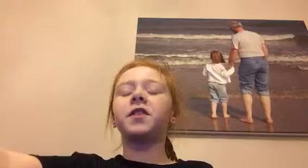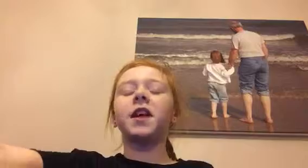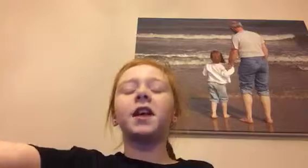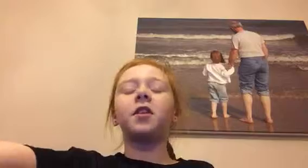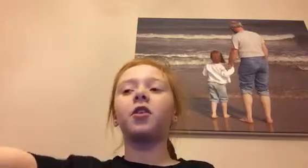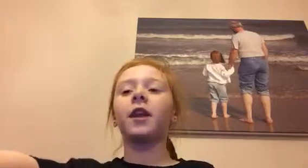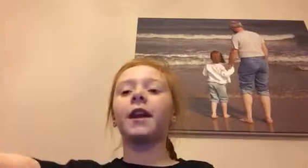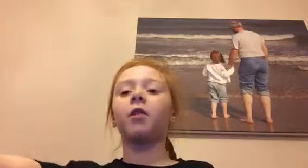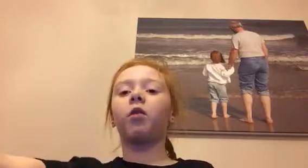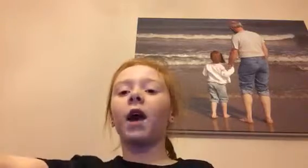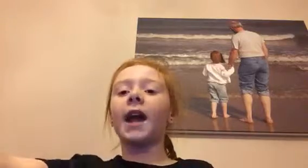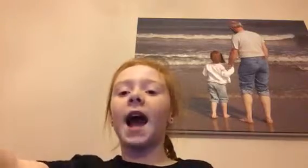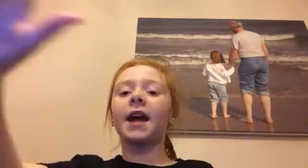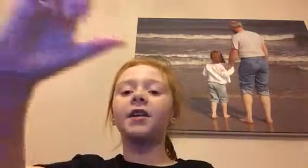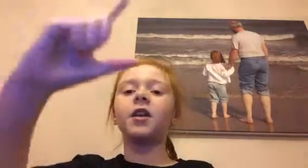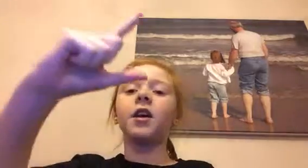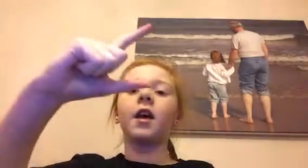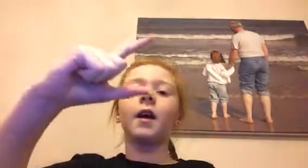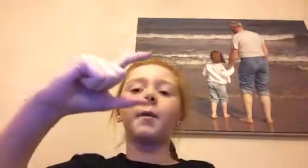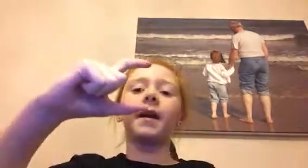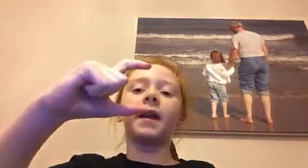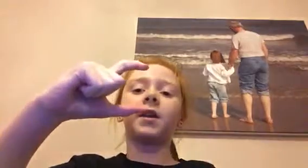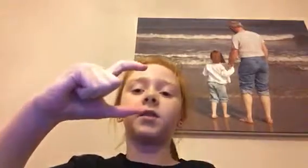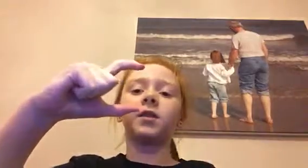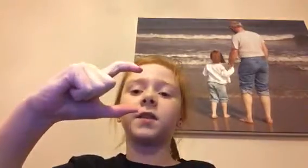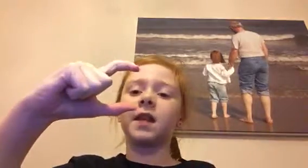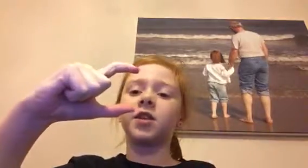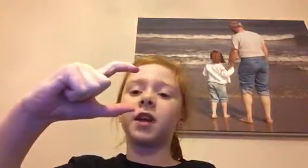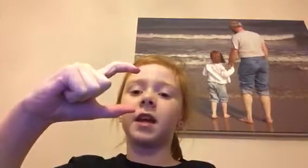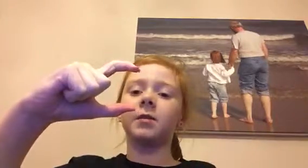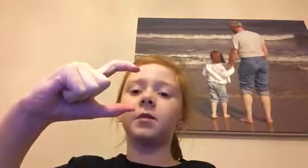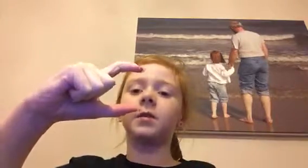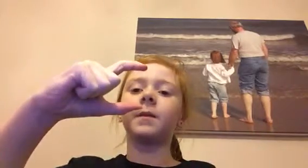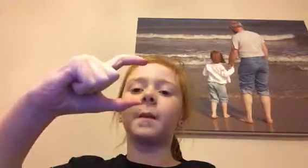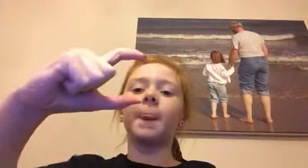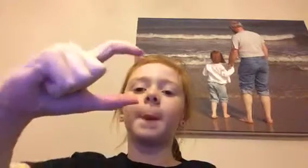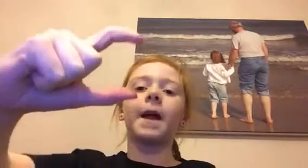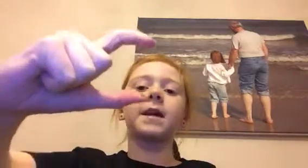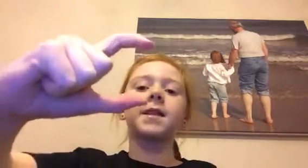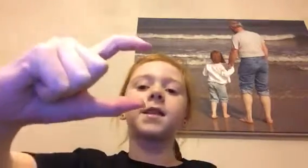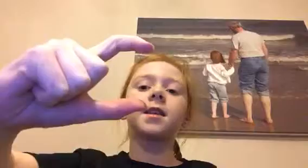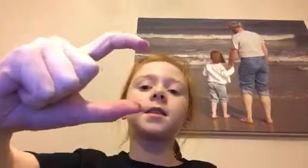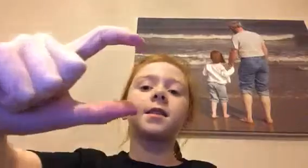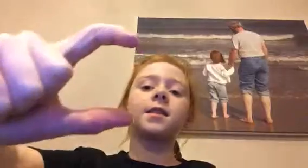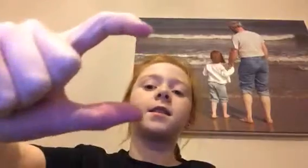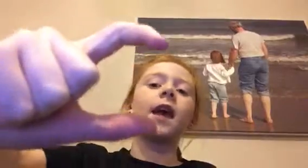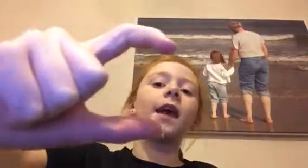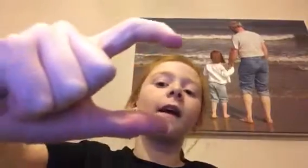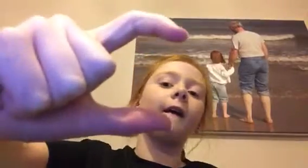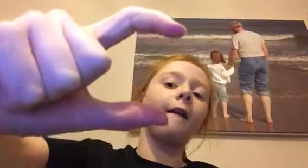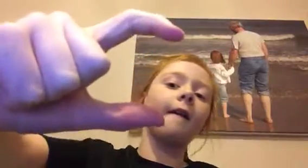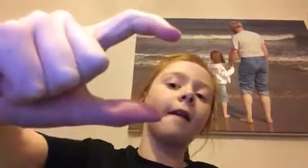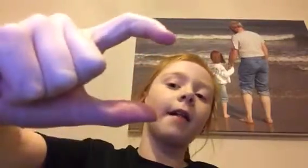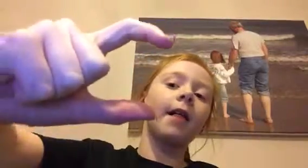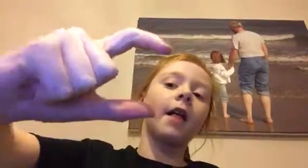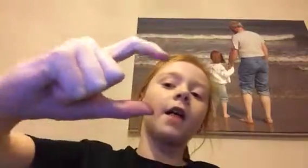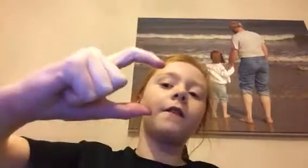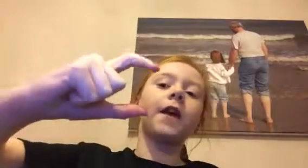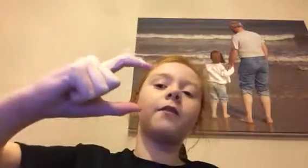c you're going to get your right hand and make that into a c shape that's c then